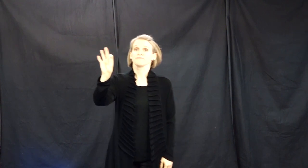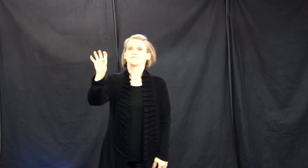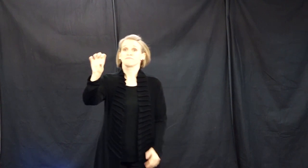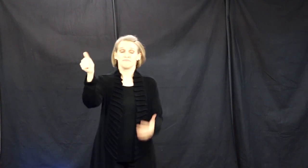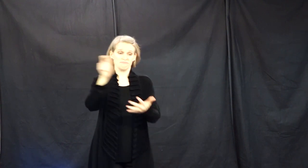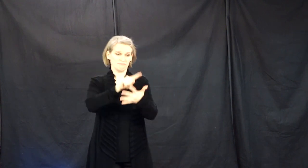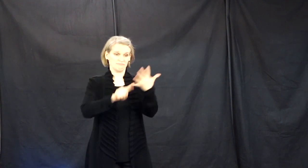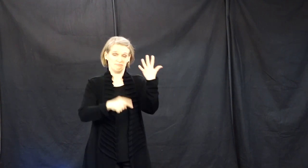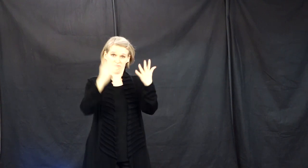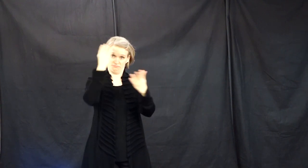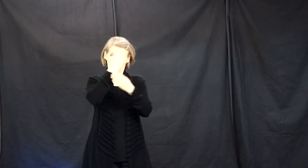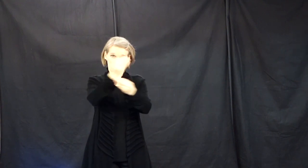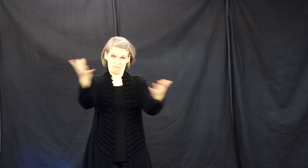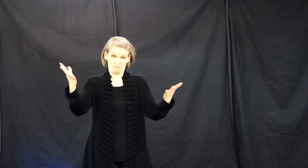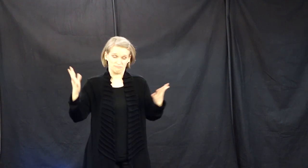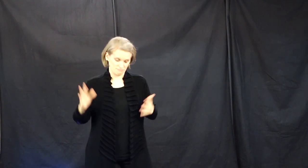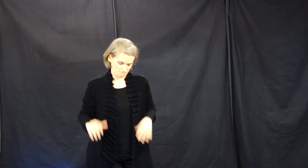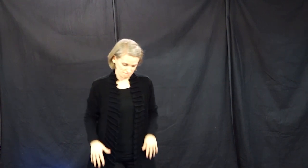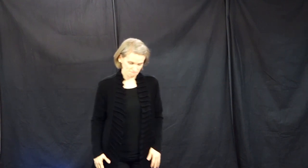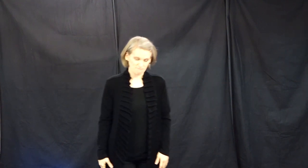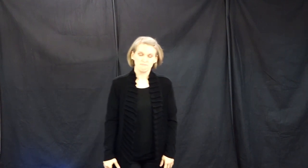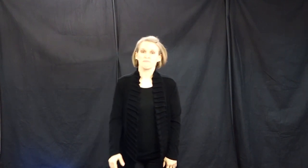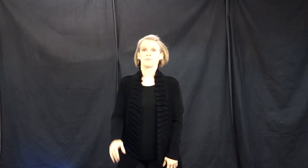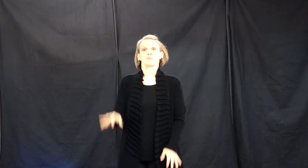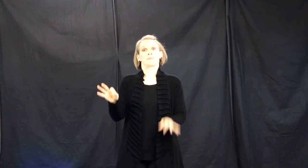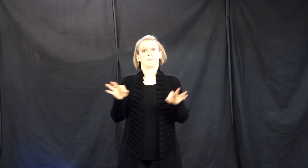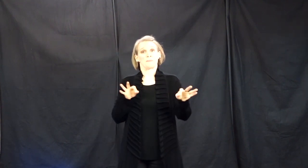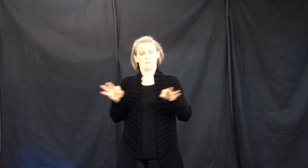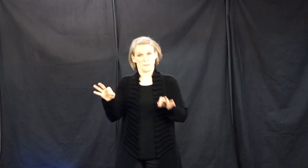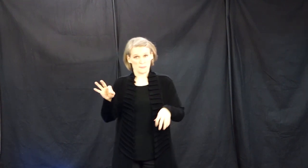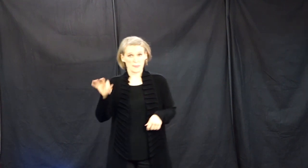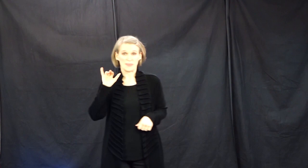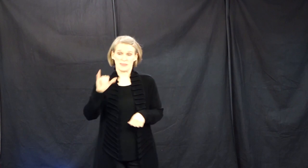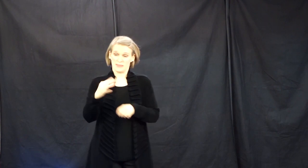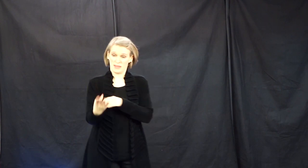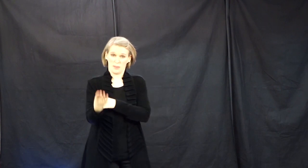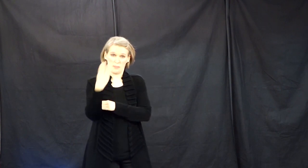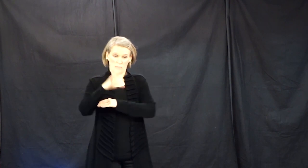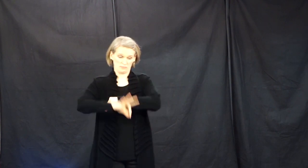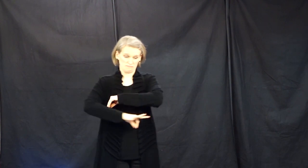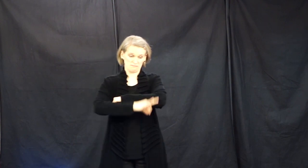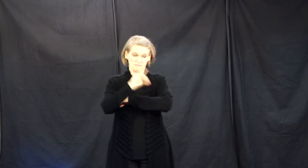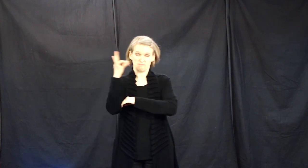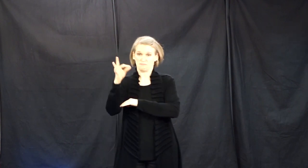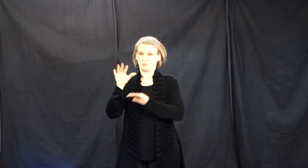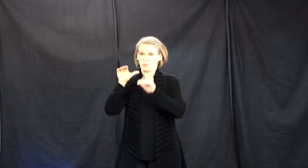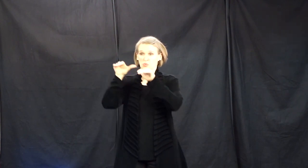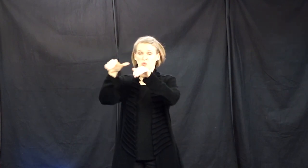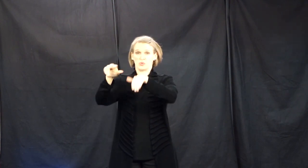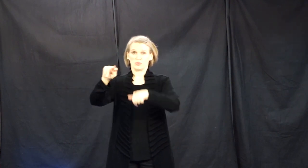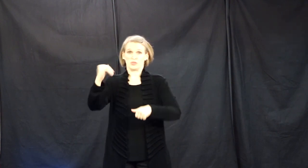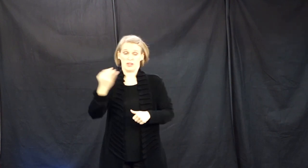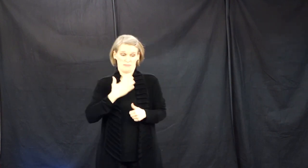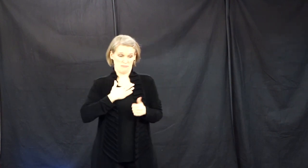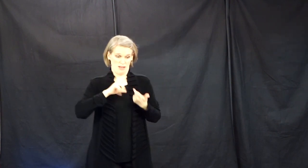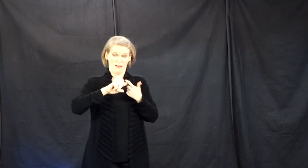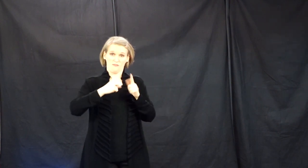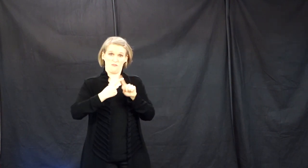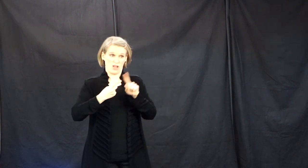There are 10 things you need to know. Number 1, we rode across the Hudson at dawn. My friend William P. Van Ness signed on as my